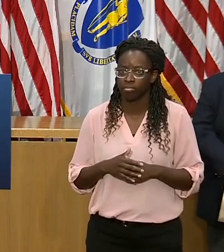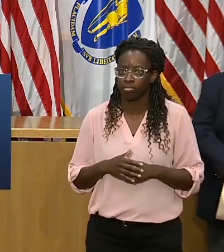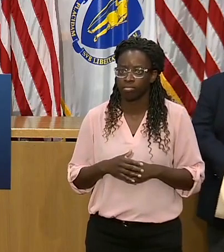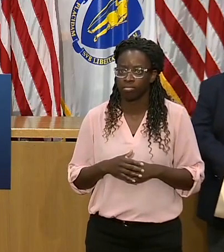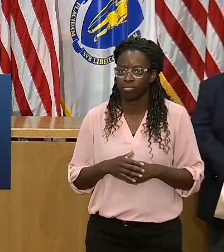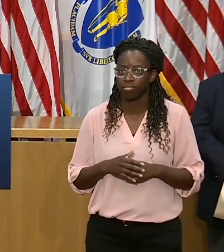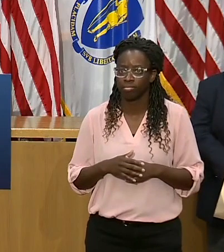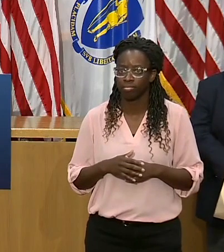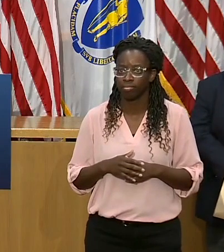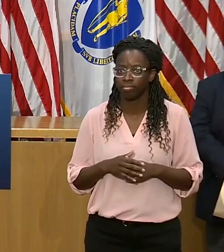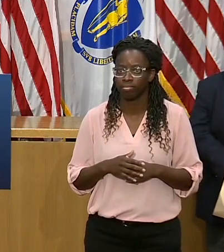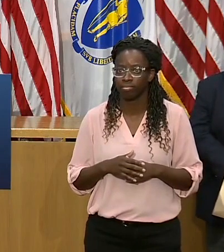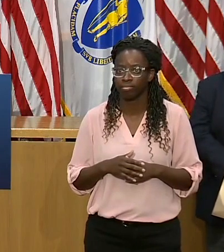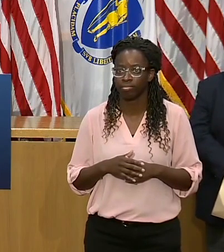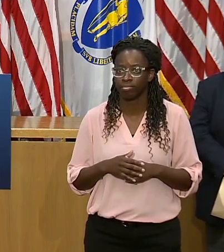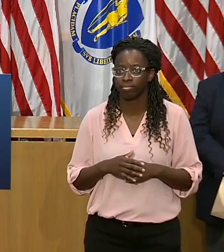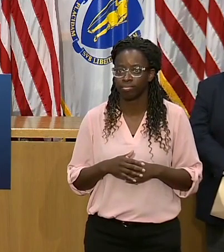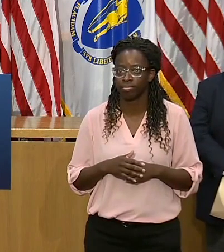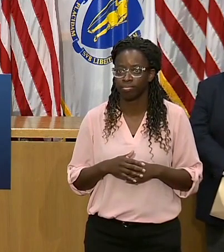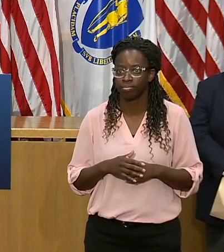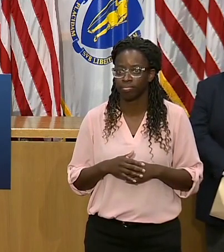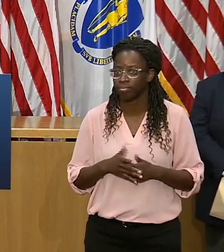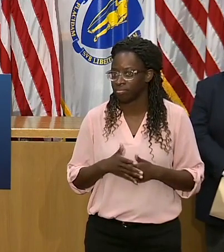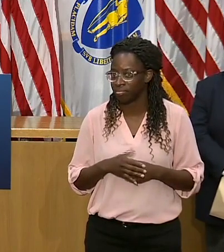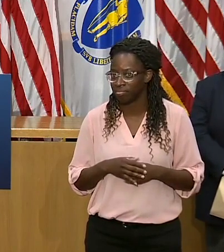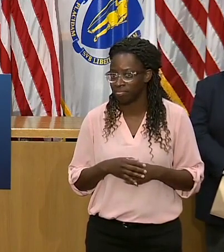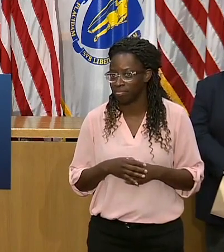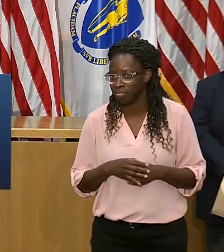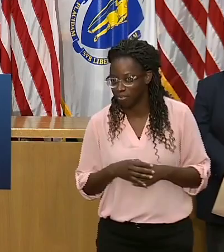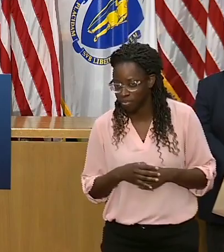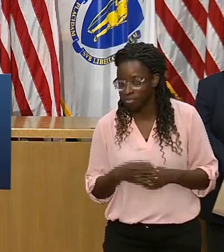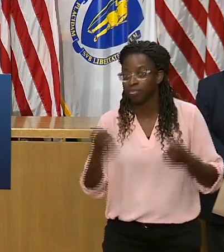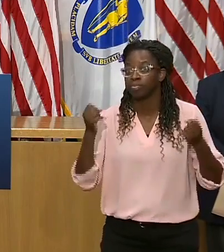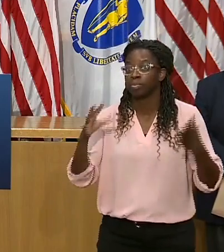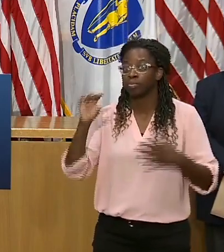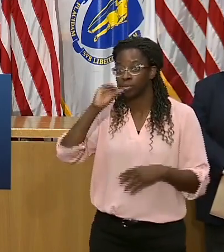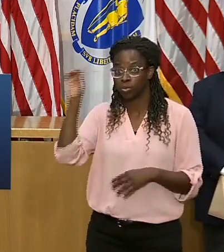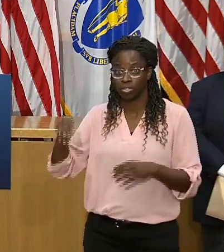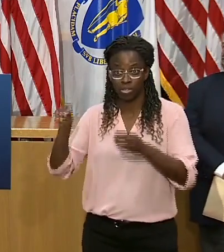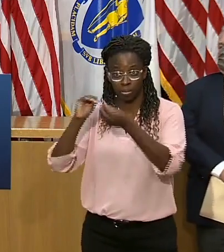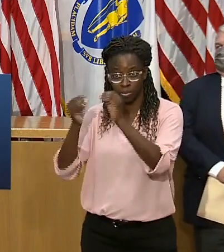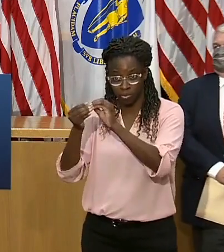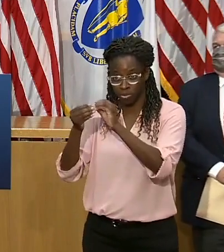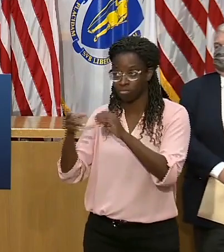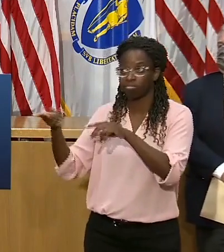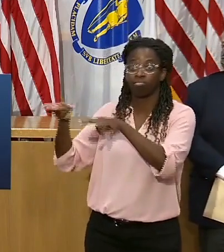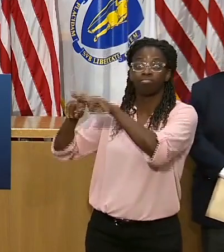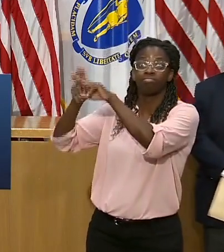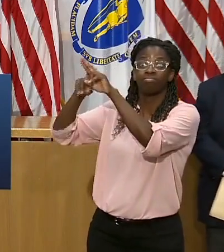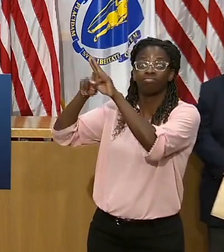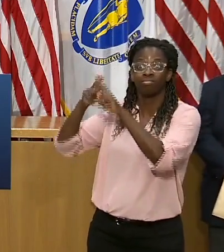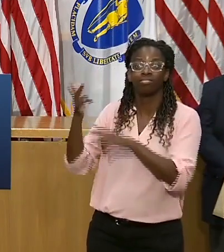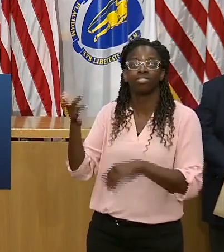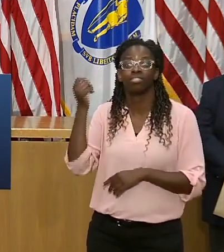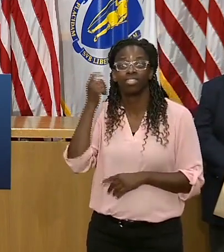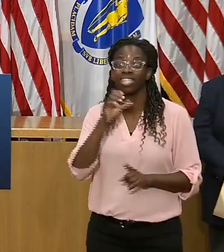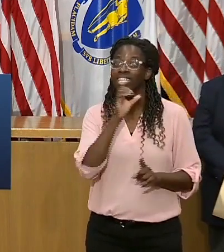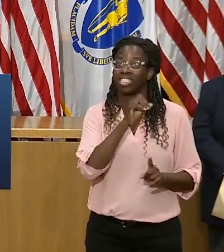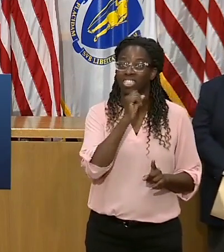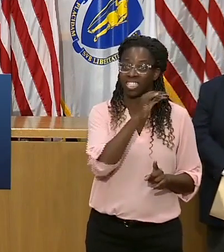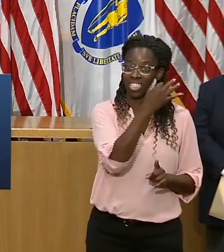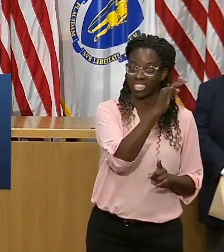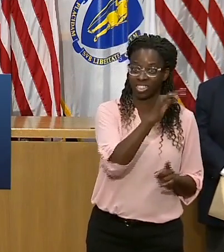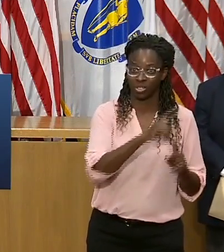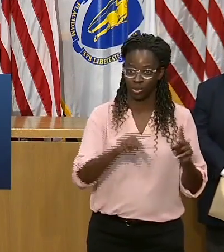of the growth in cases. As we've said, you know, a huge portion of the growth in new cases is people between the ages of 19 and 39, and most of that